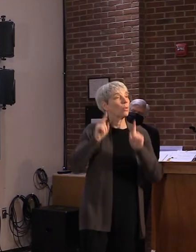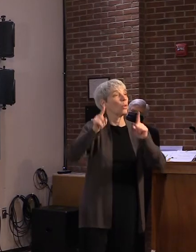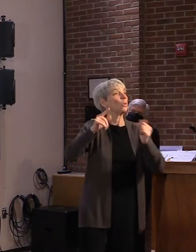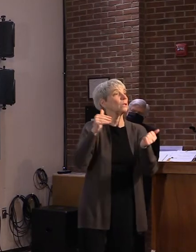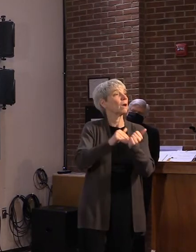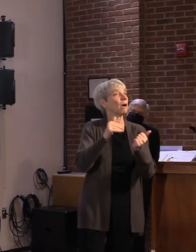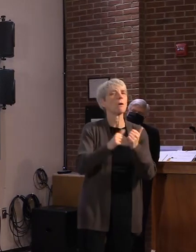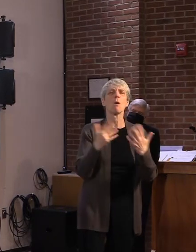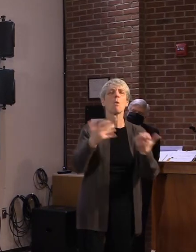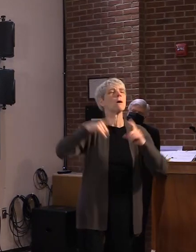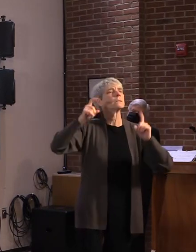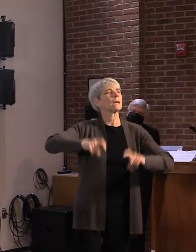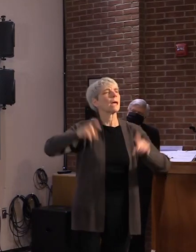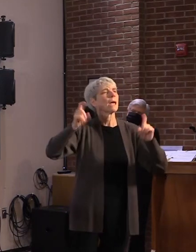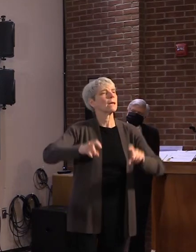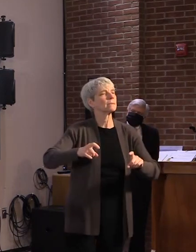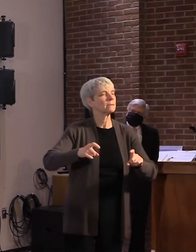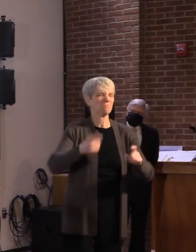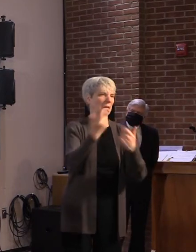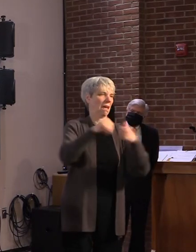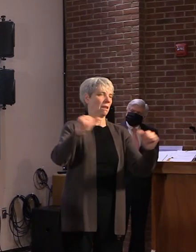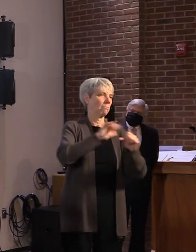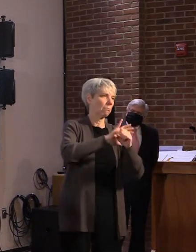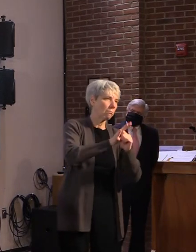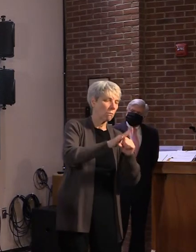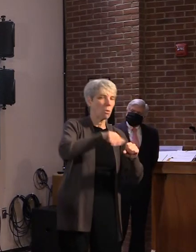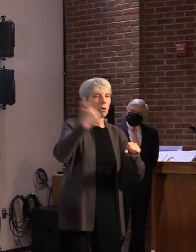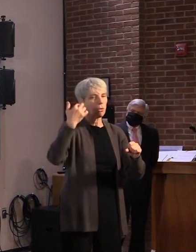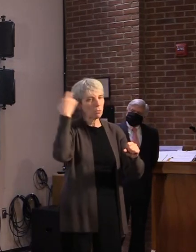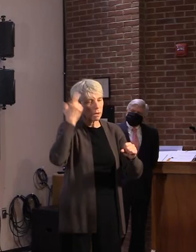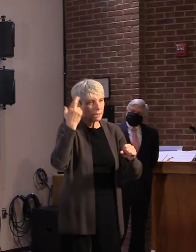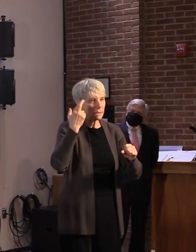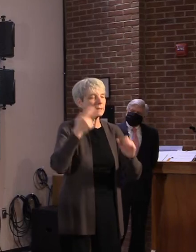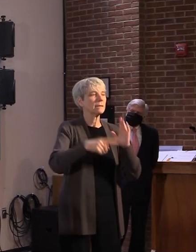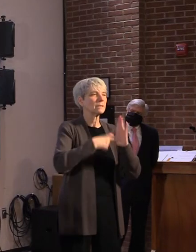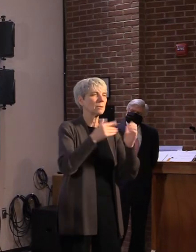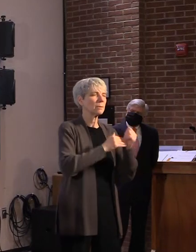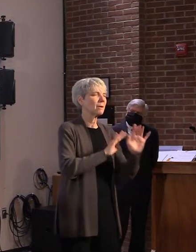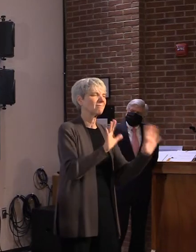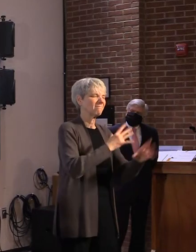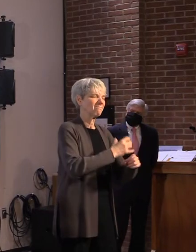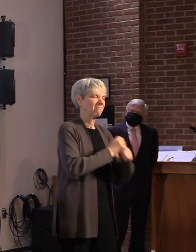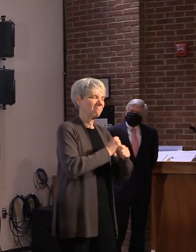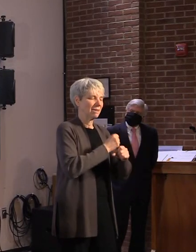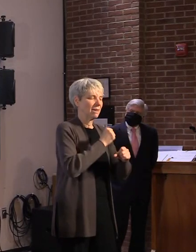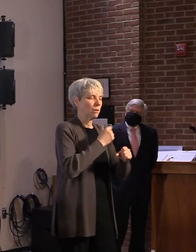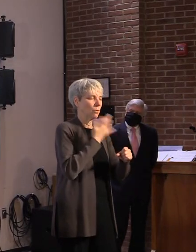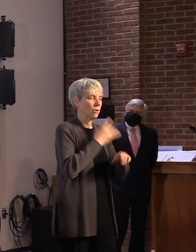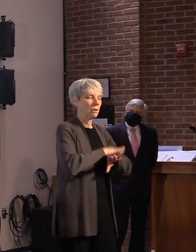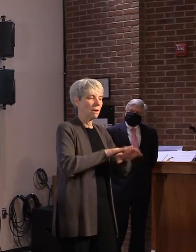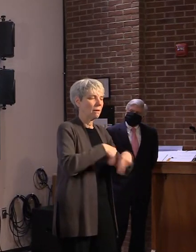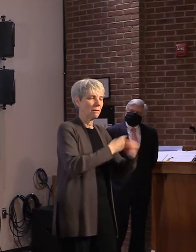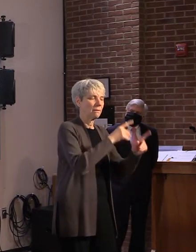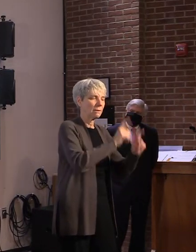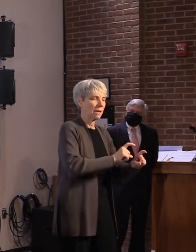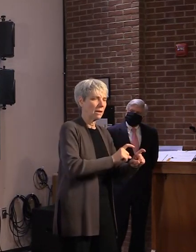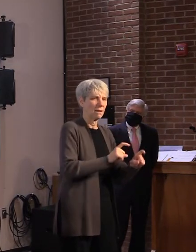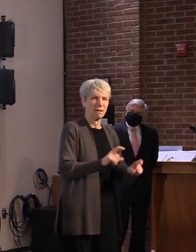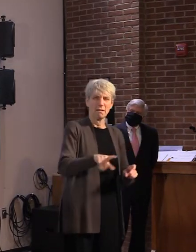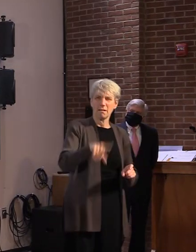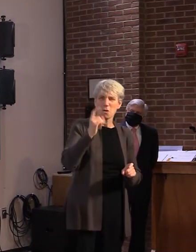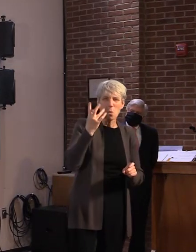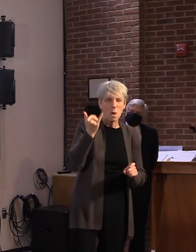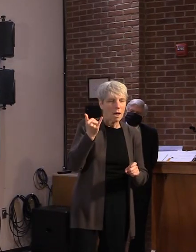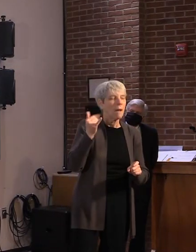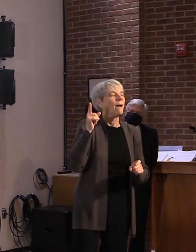to understand why the doctor may be enthusiastic or reluctant to order that test, and why you need to